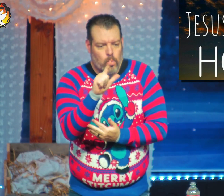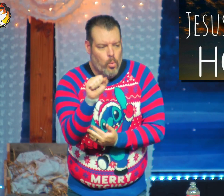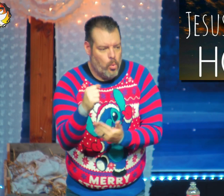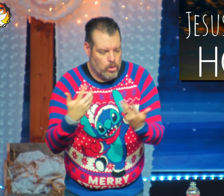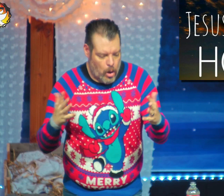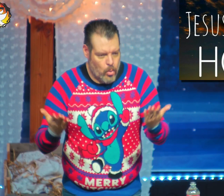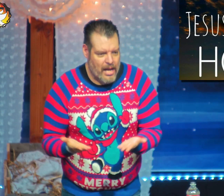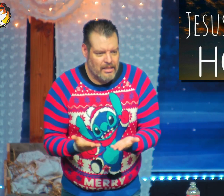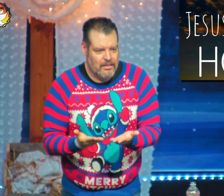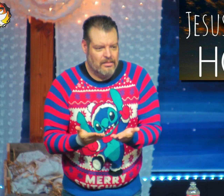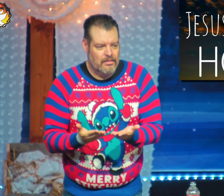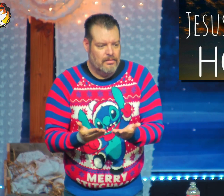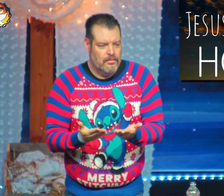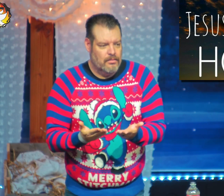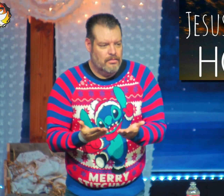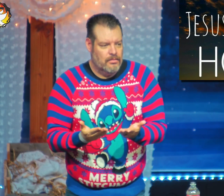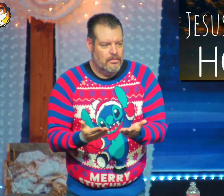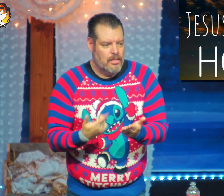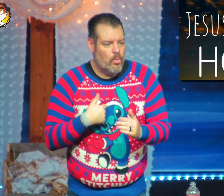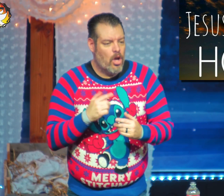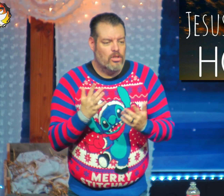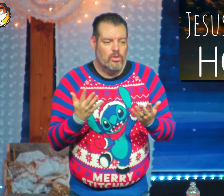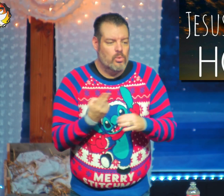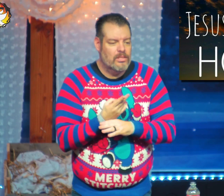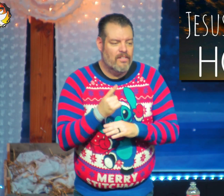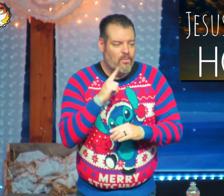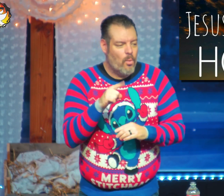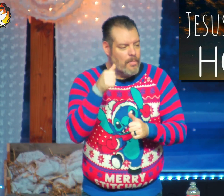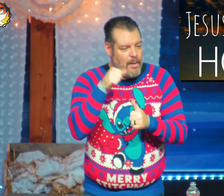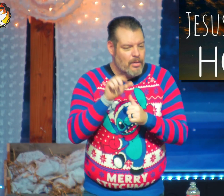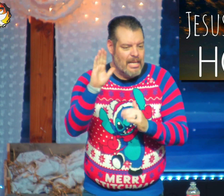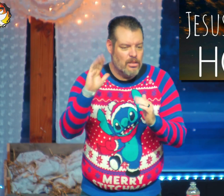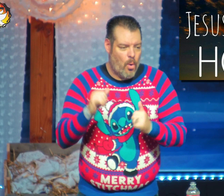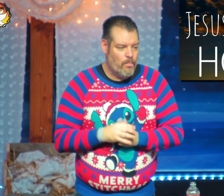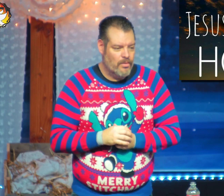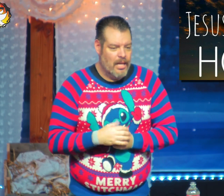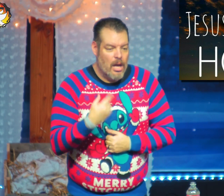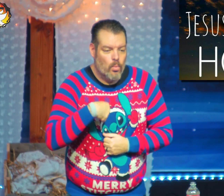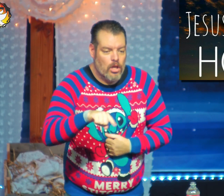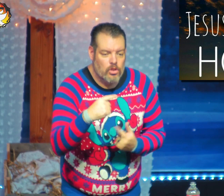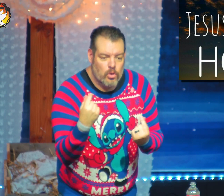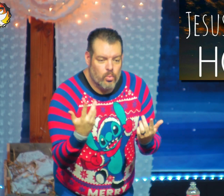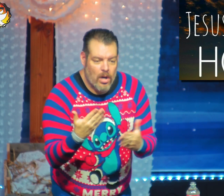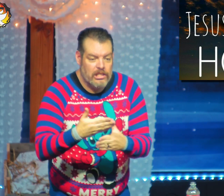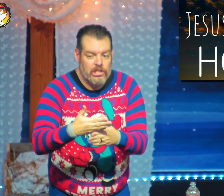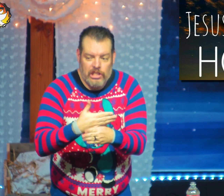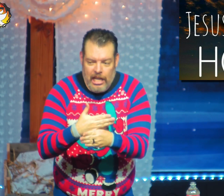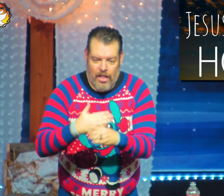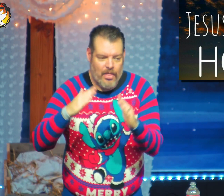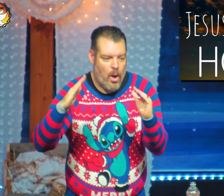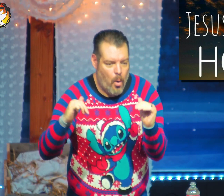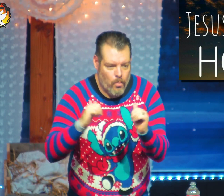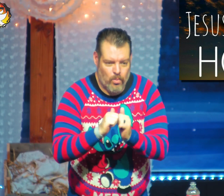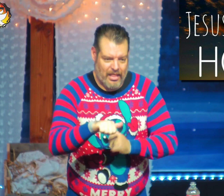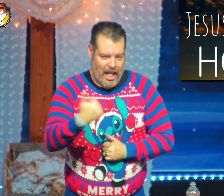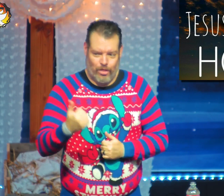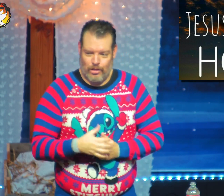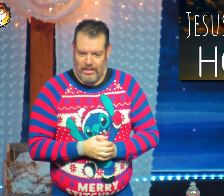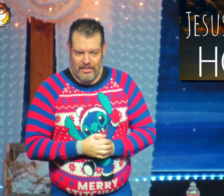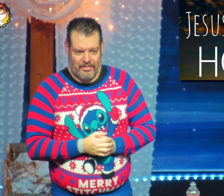Earth is not a pretty place, and I know that, but we have to make the best of what we have. Thank God for what He's given